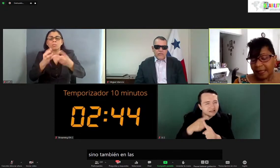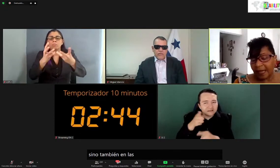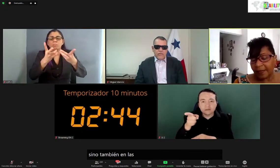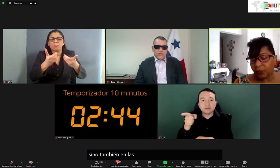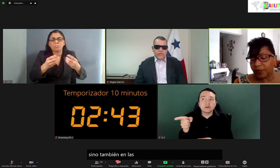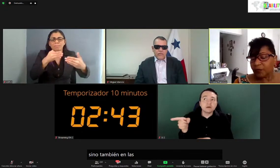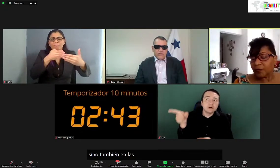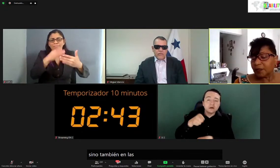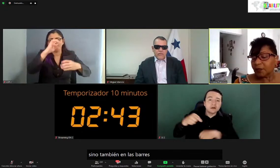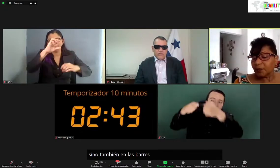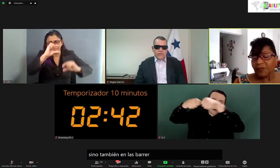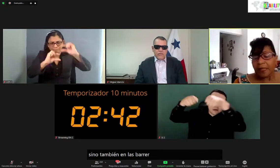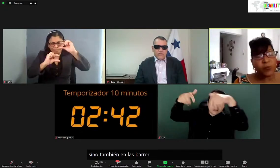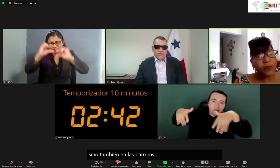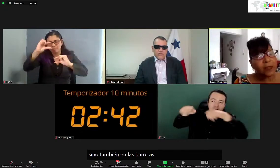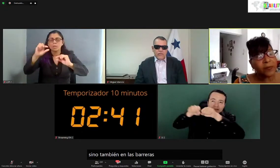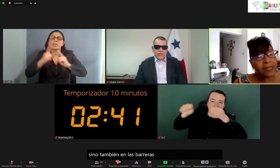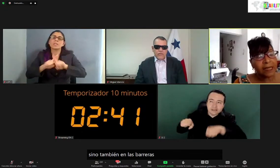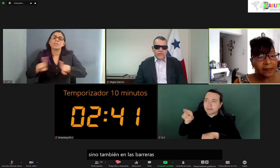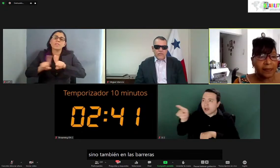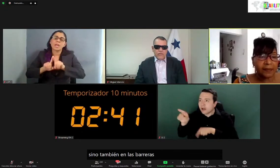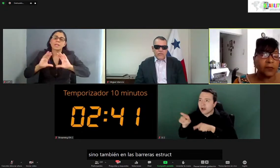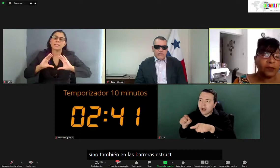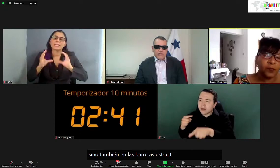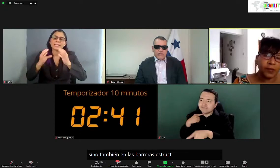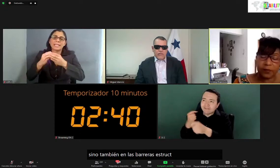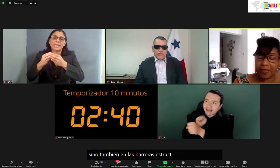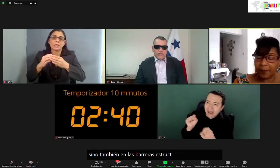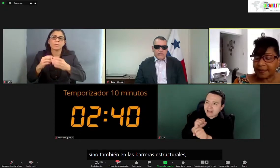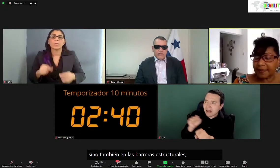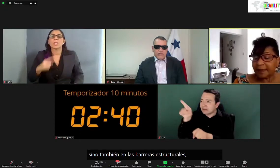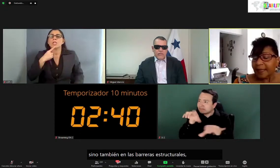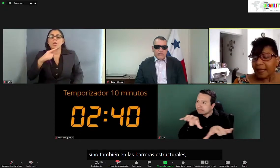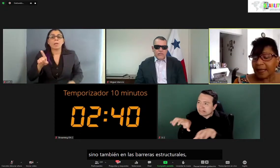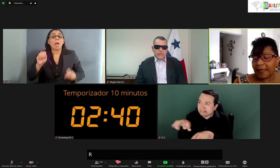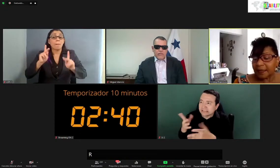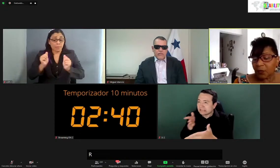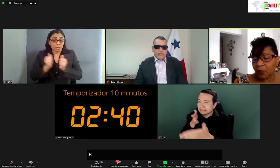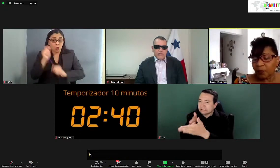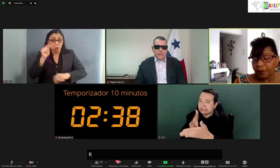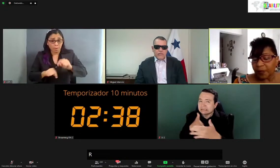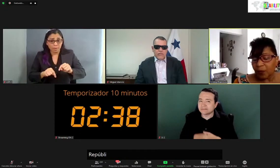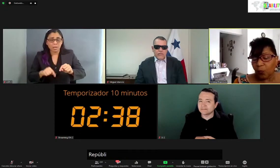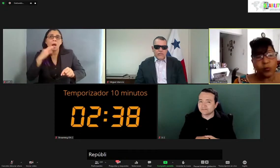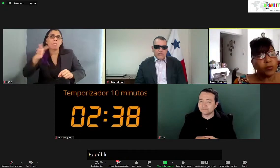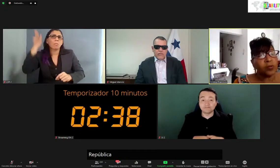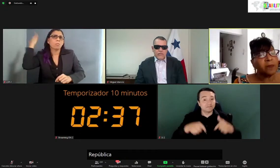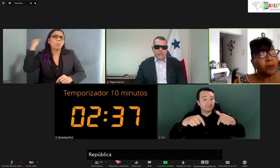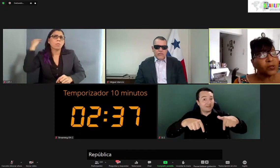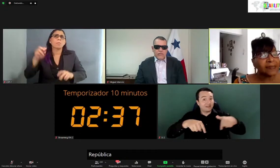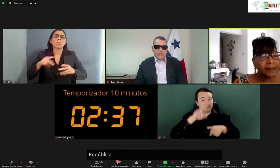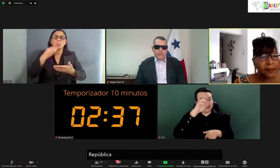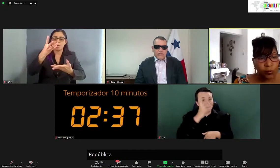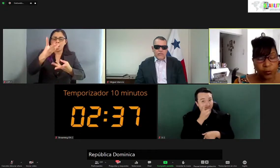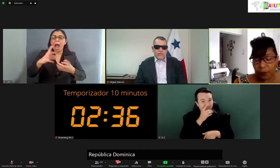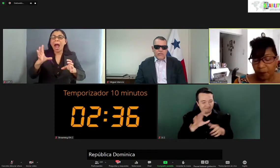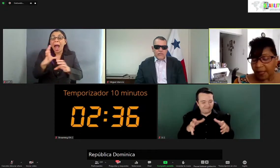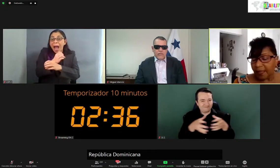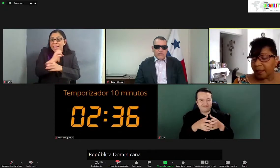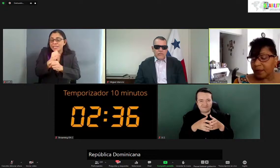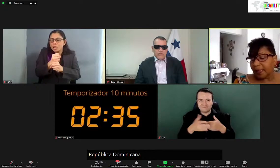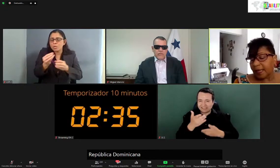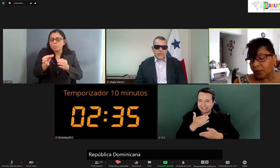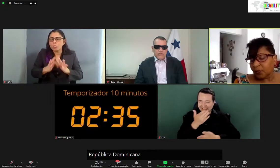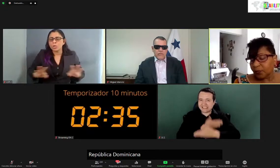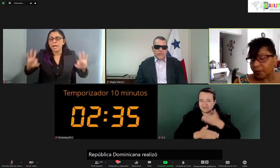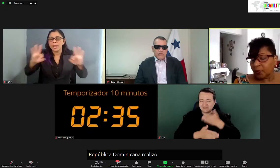structural barriers there are in each one of these centers the dominican republic from the center of women with disabilities carried